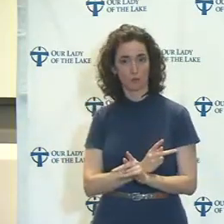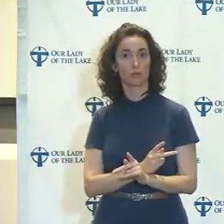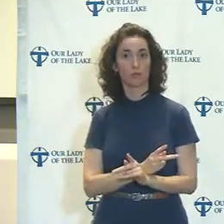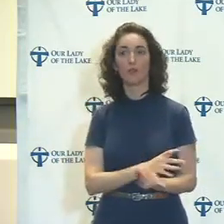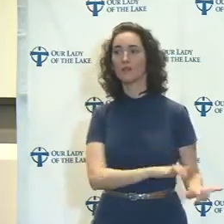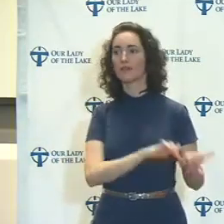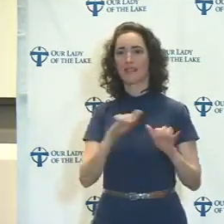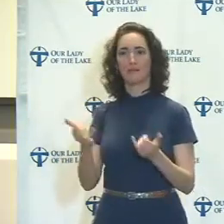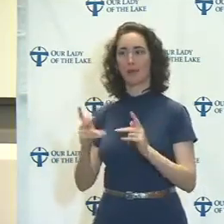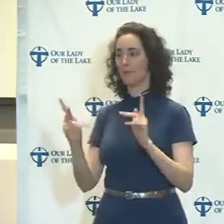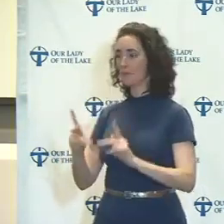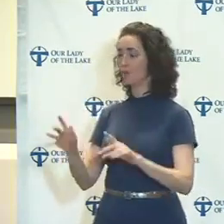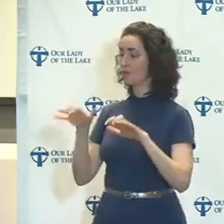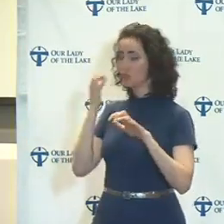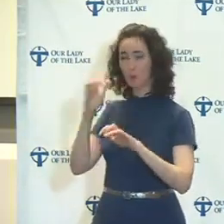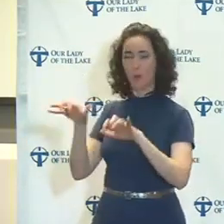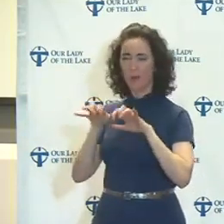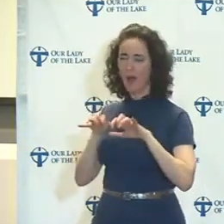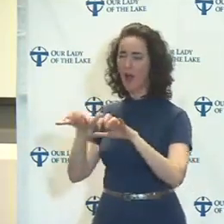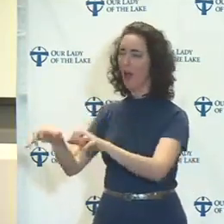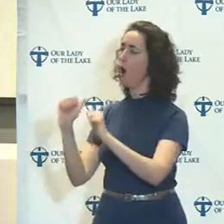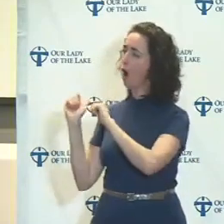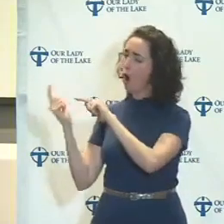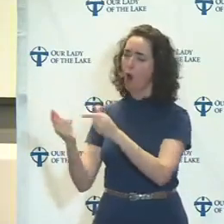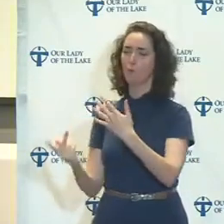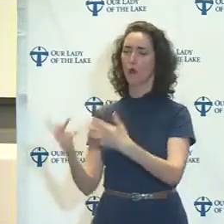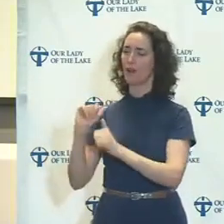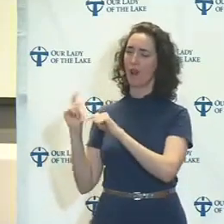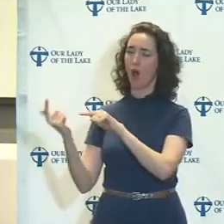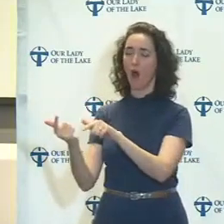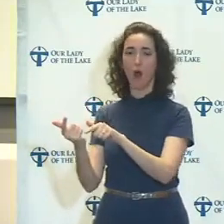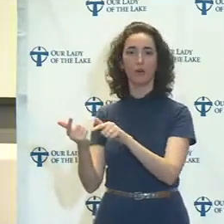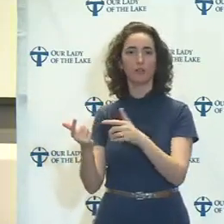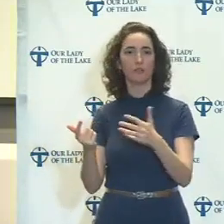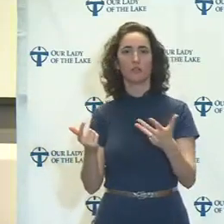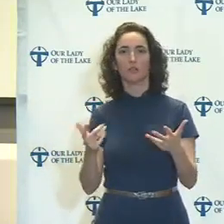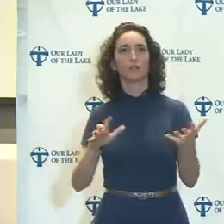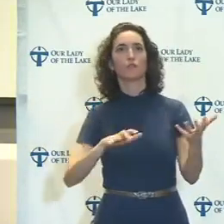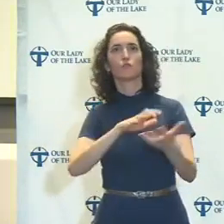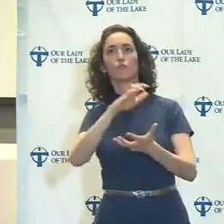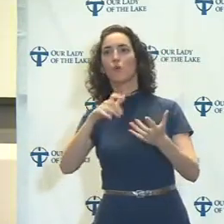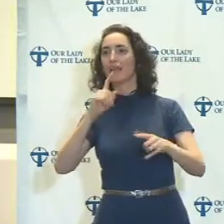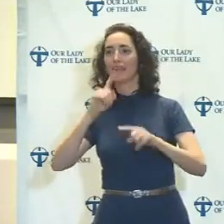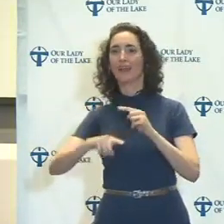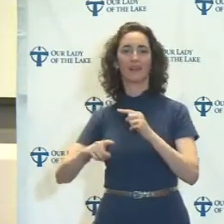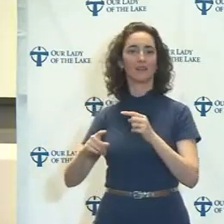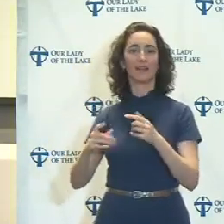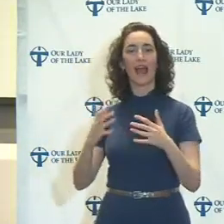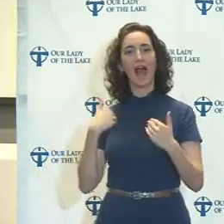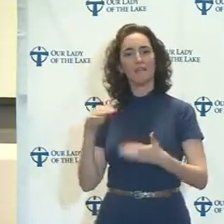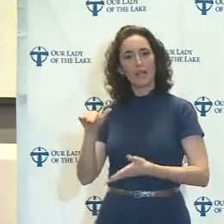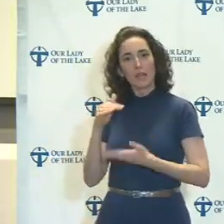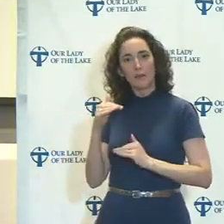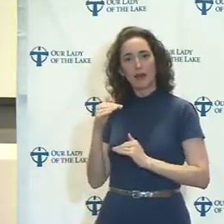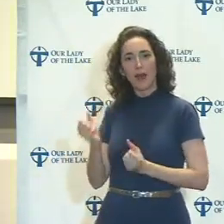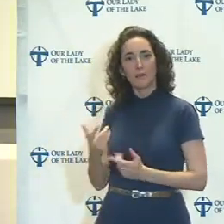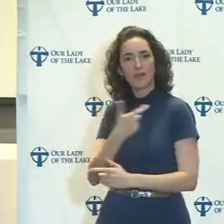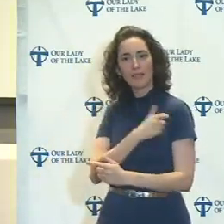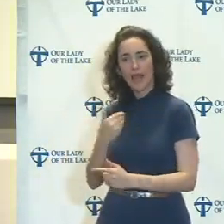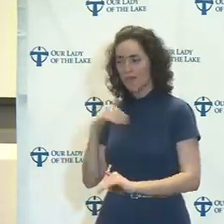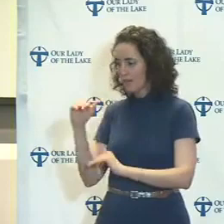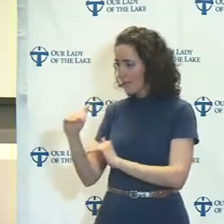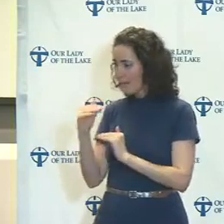of this is, if you prioritize everybody, you really don't prioritize anybody. And we're going to do everything we